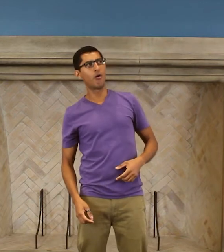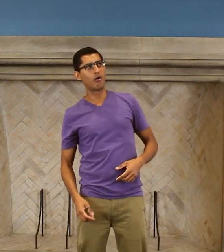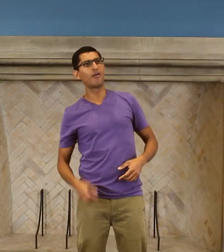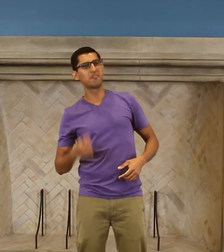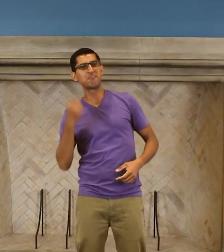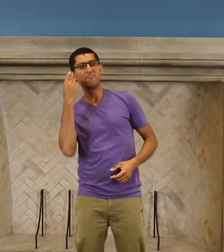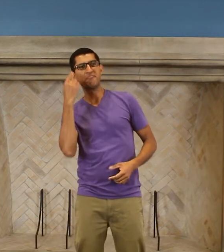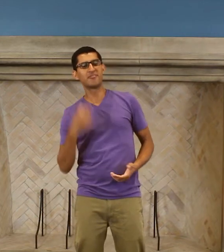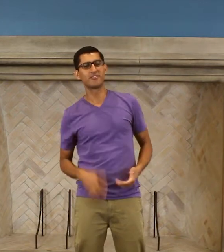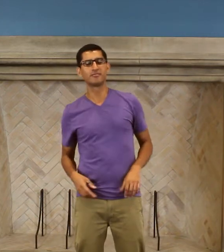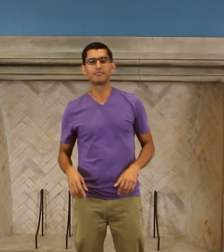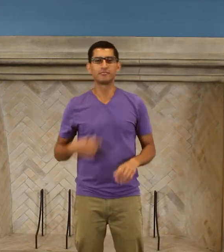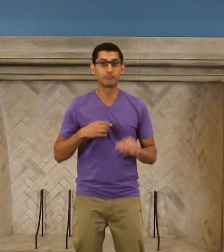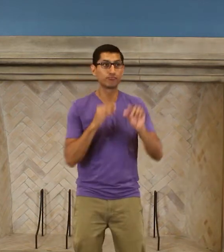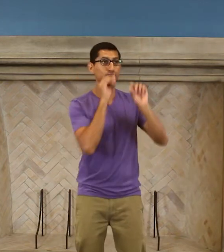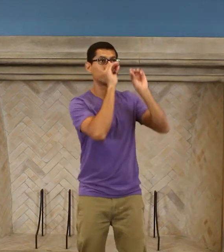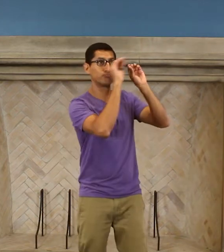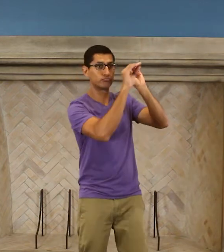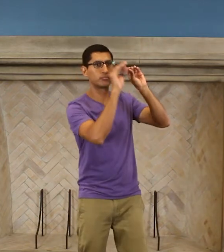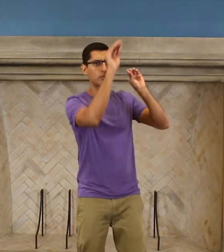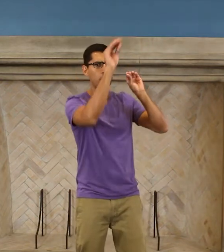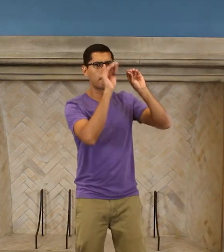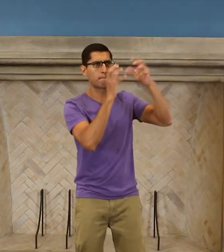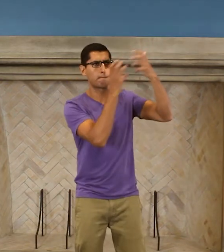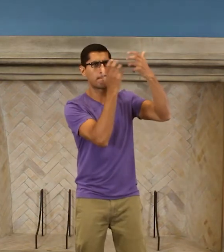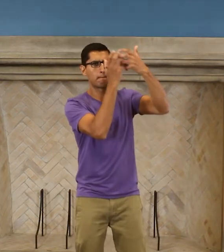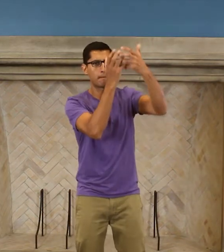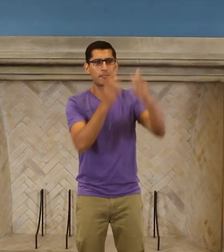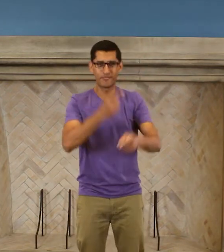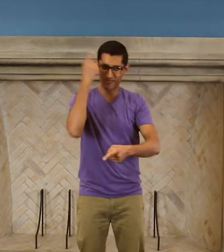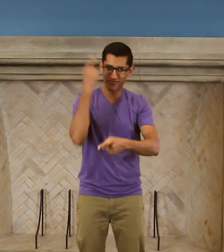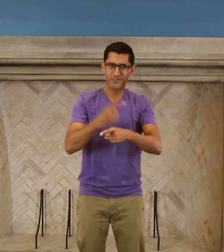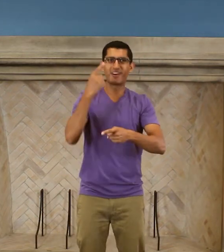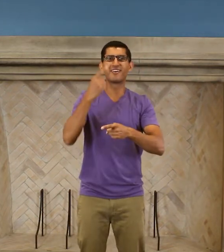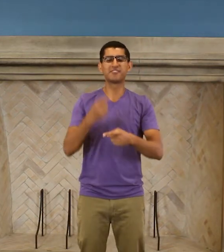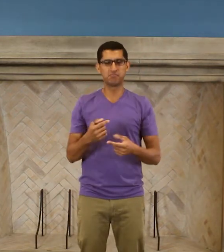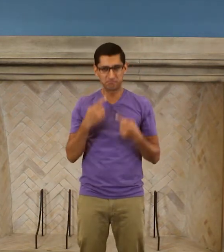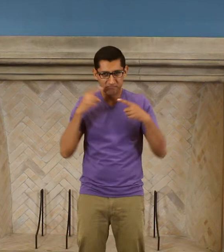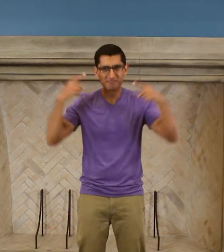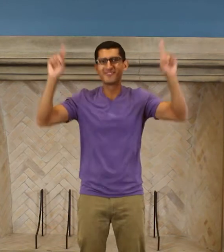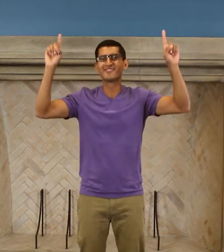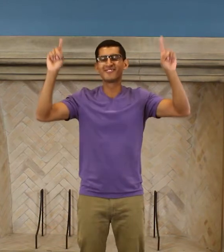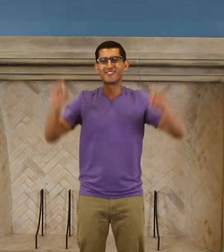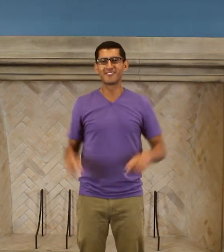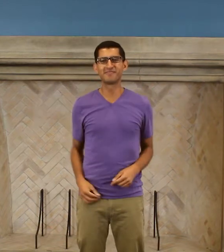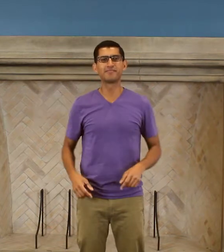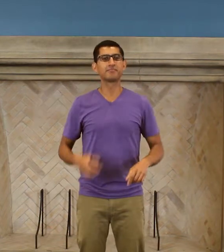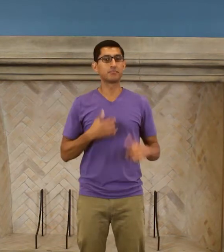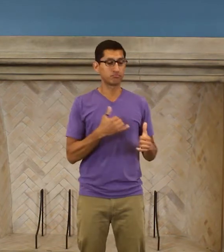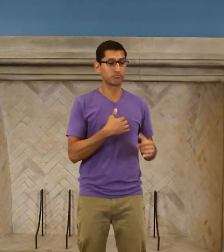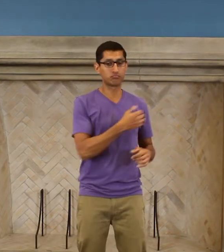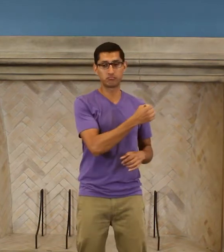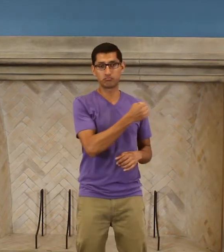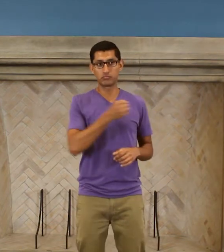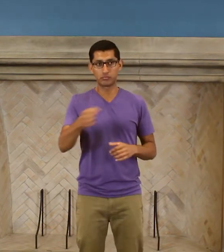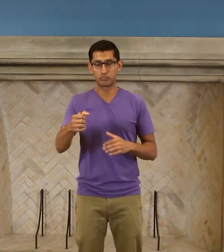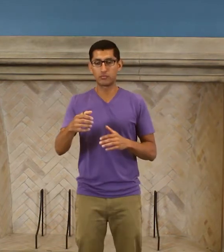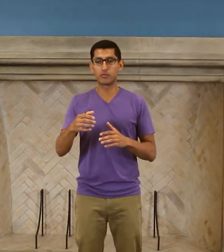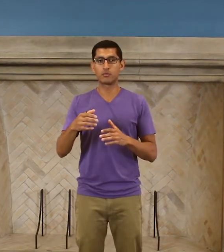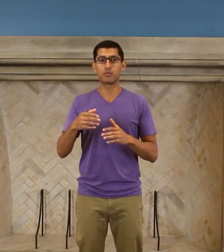teacher would gesture and sign no and yes, and I understood. and I had to put them together until I matched every single one.